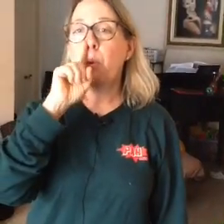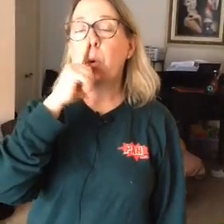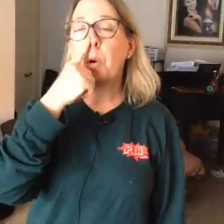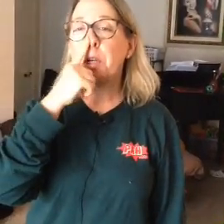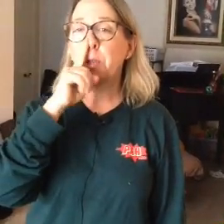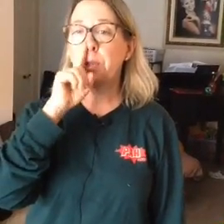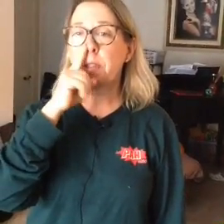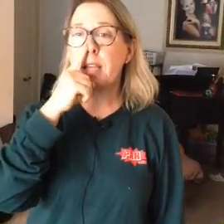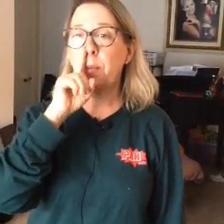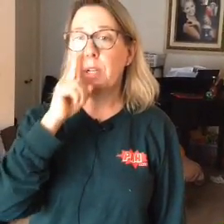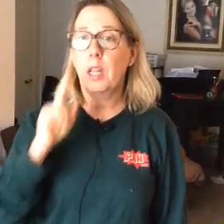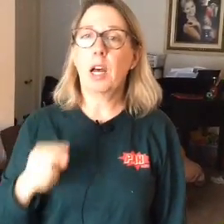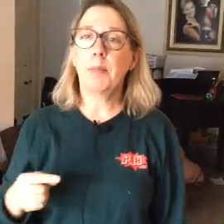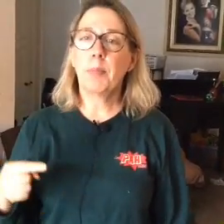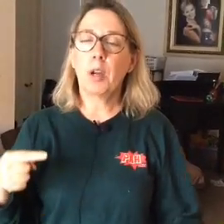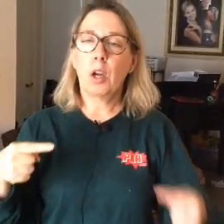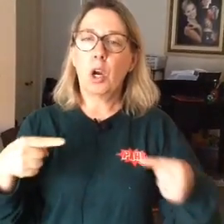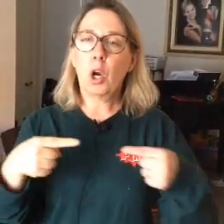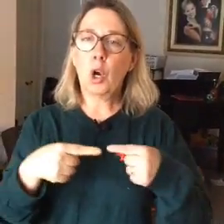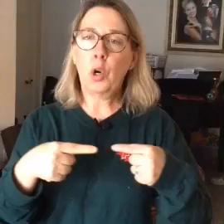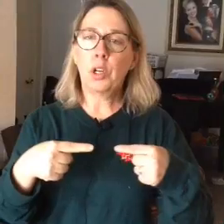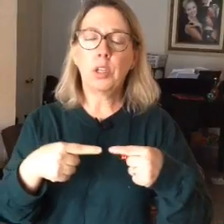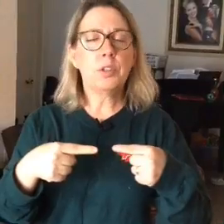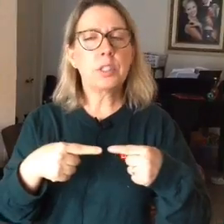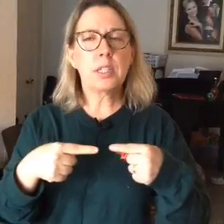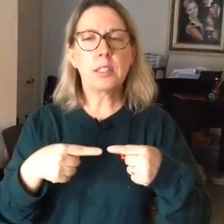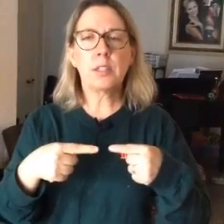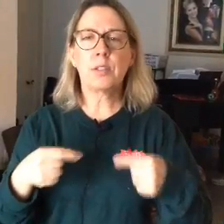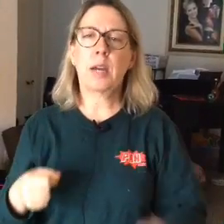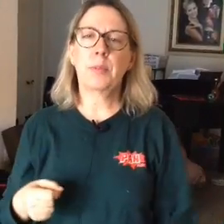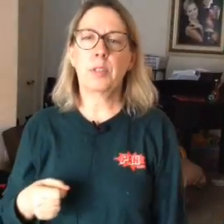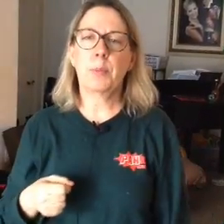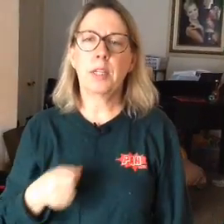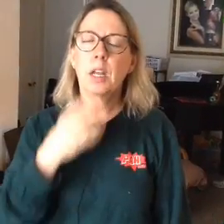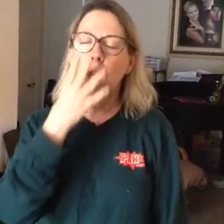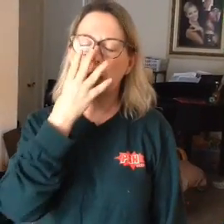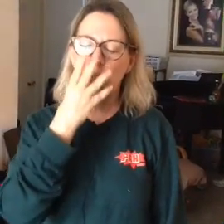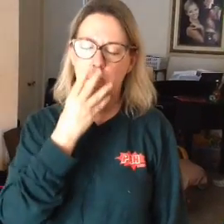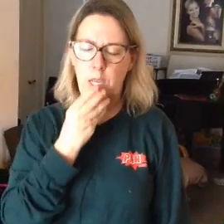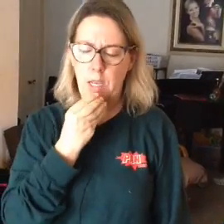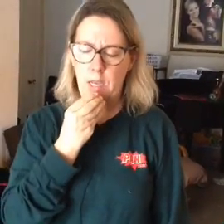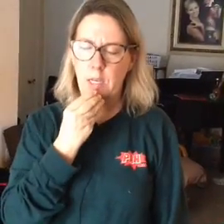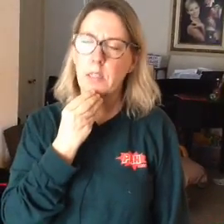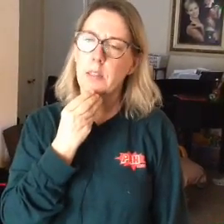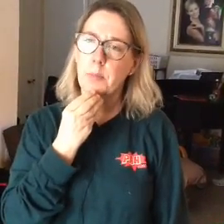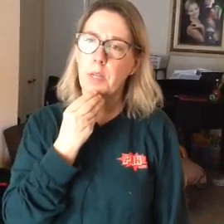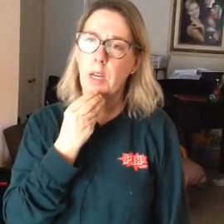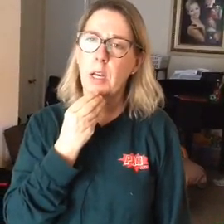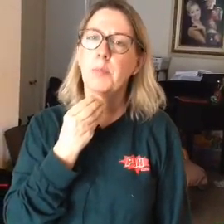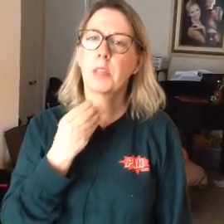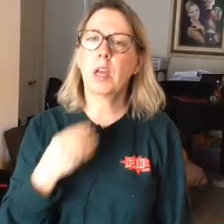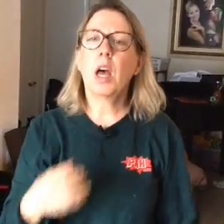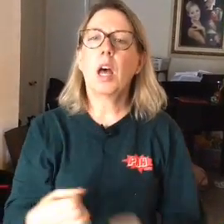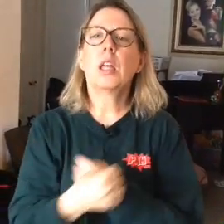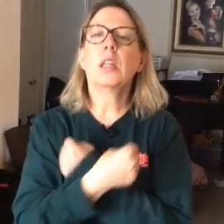Bored, uses that one a lot. Hurt, usually doesn't use that one so much. Sad, sometimes.